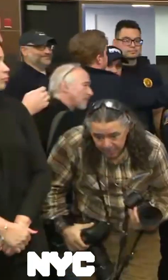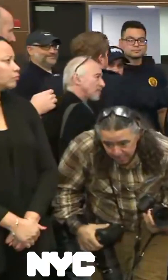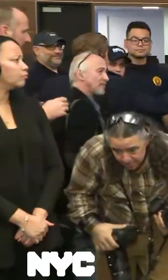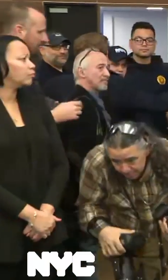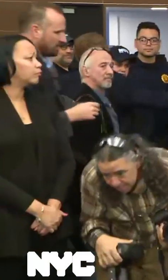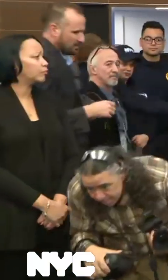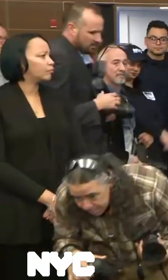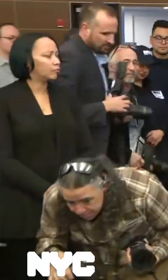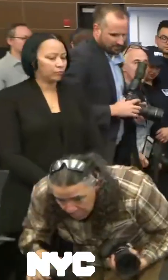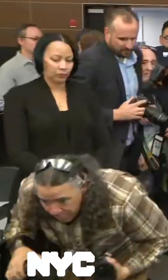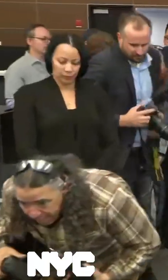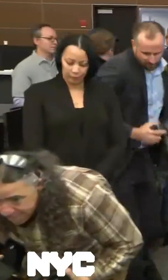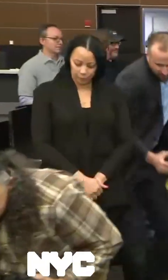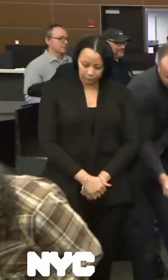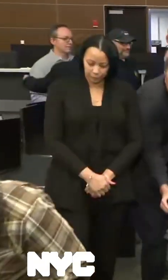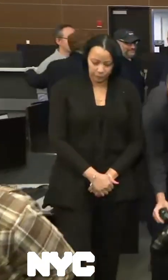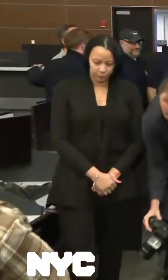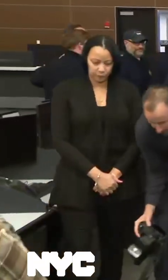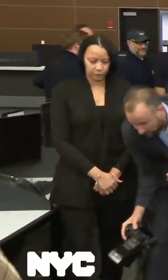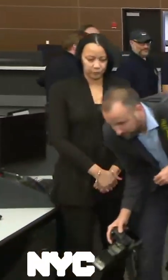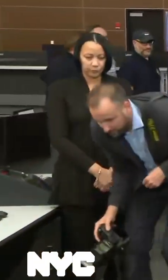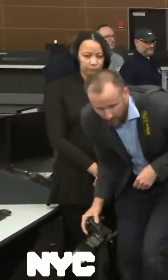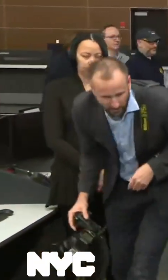let everyone come up then.